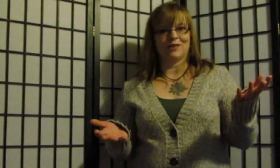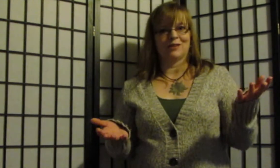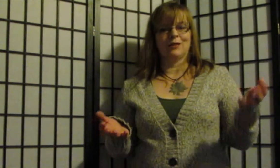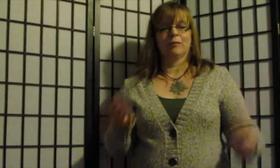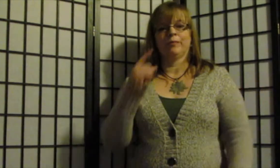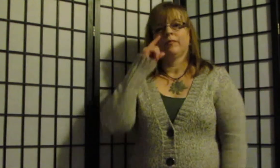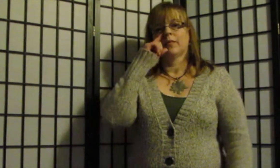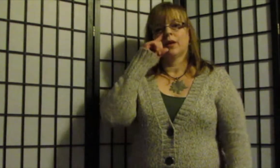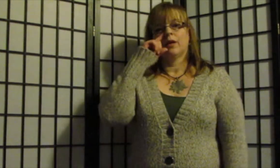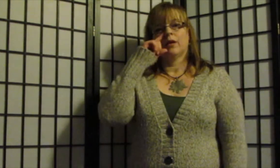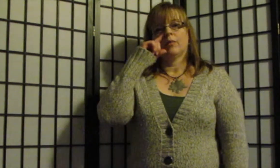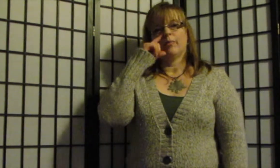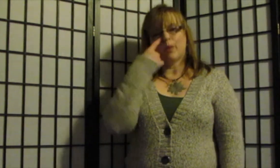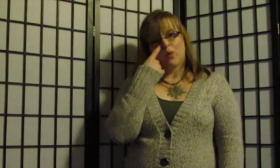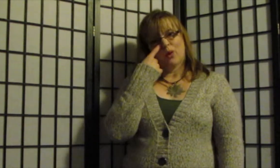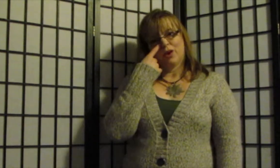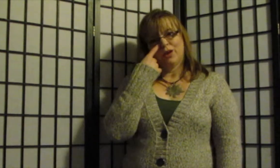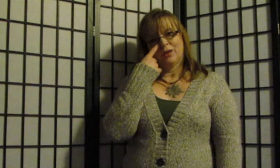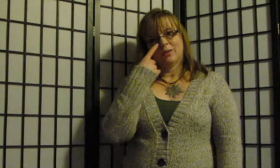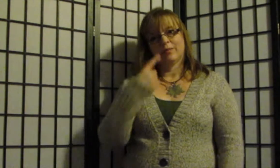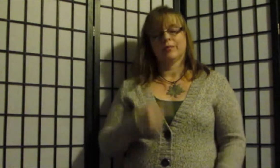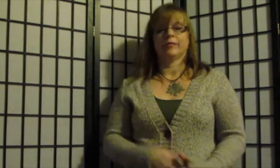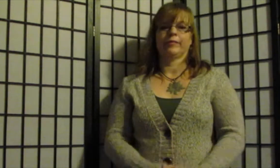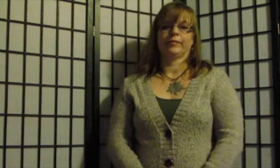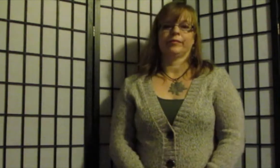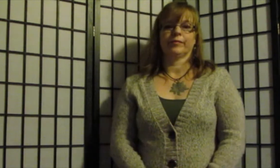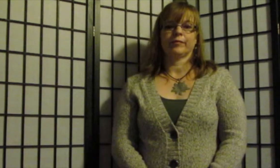face. Bored.